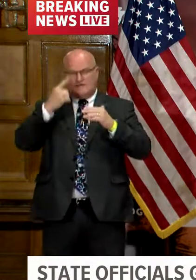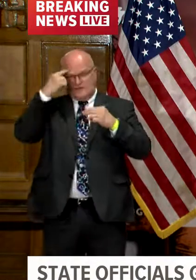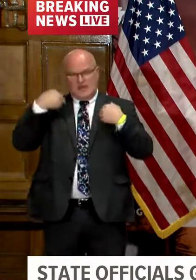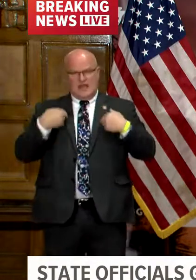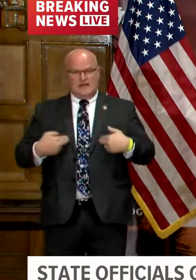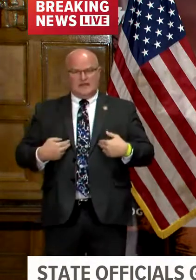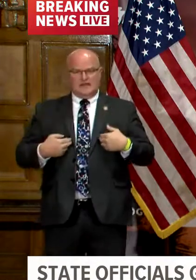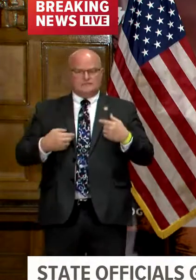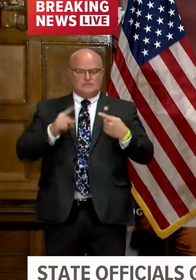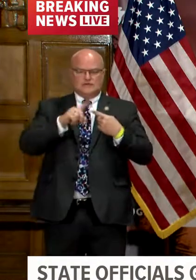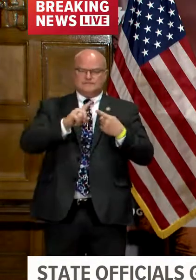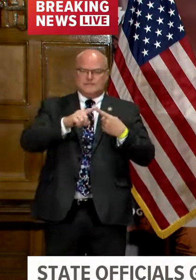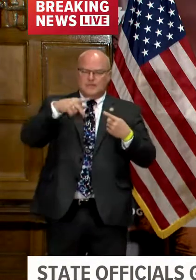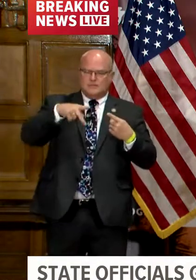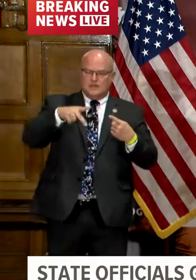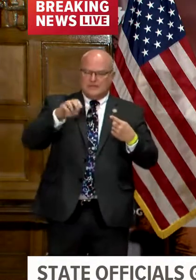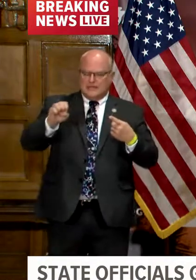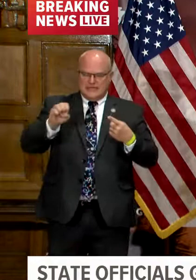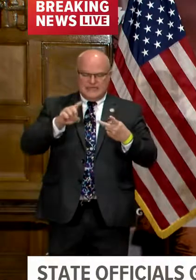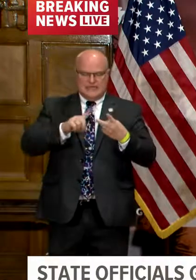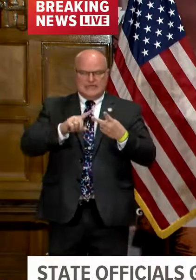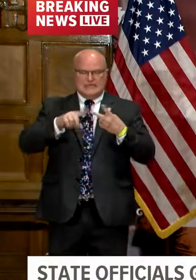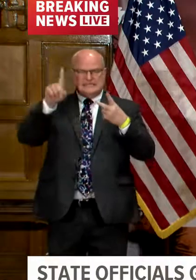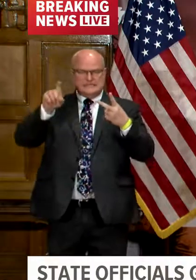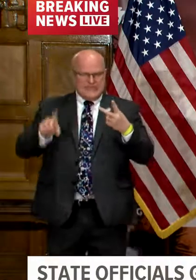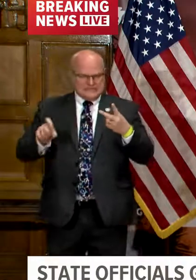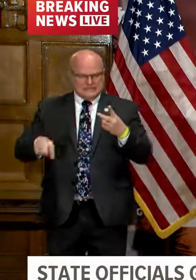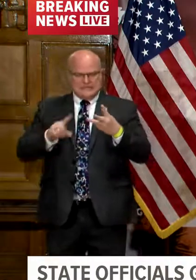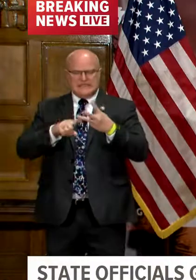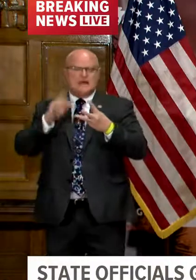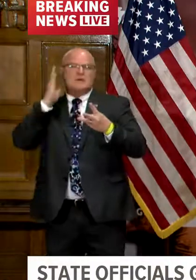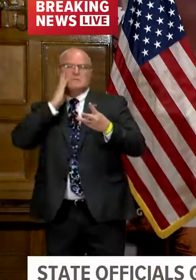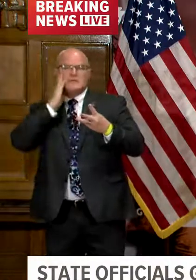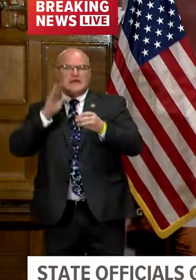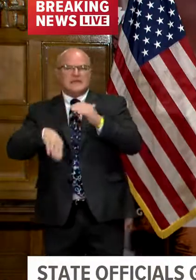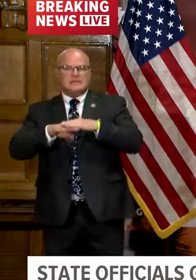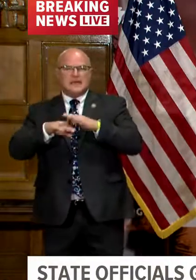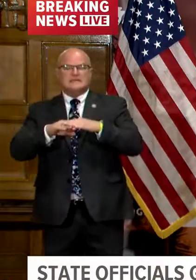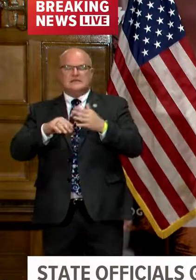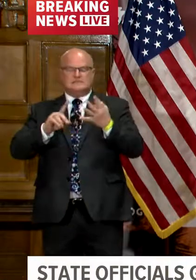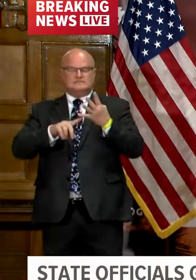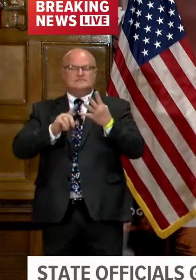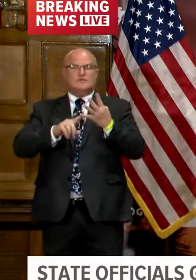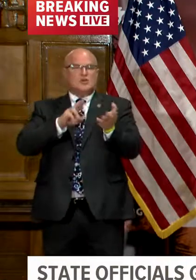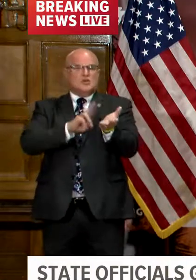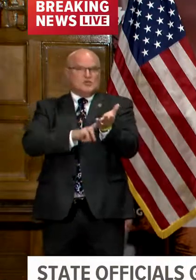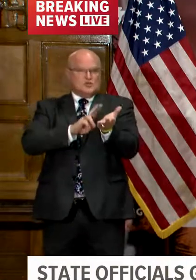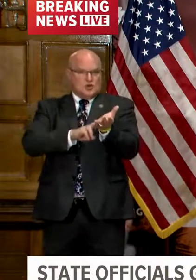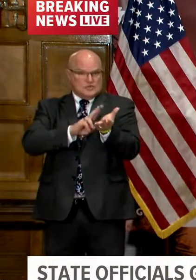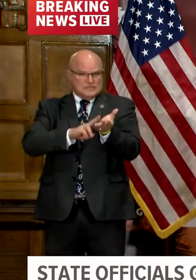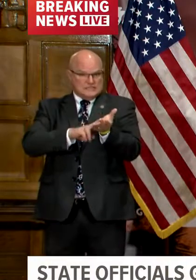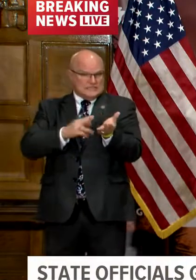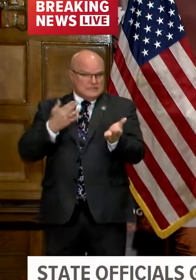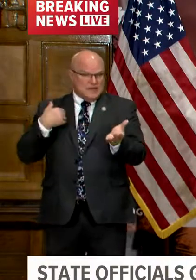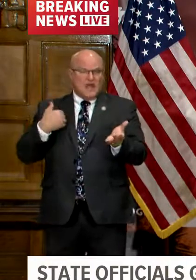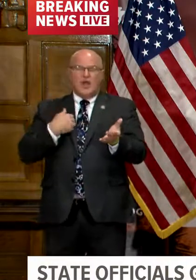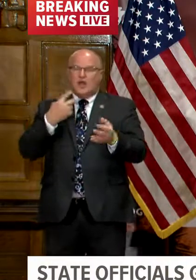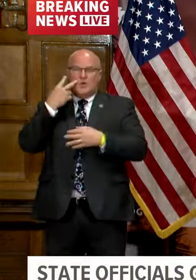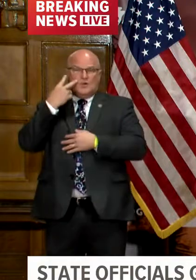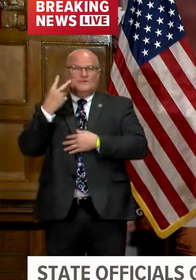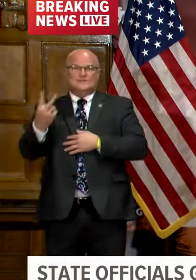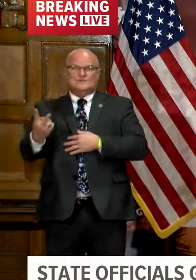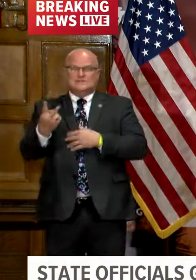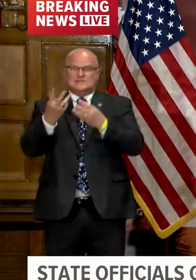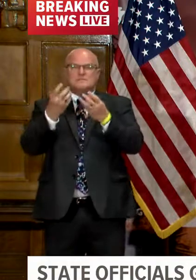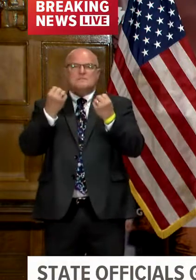was PPE, our testing capacity, our bed capacity. We've talked about nursing resources in the past, and we've solved